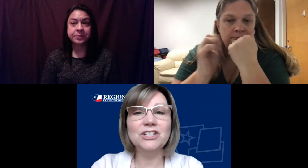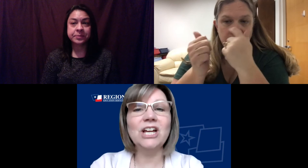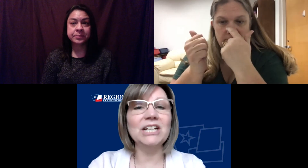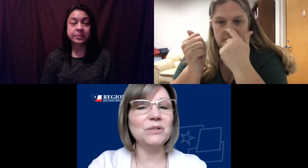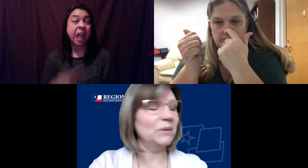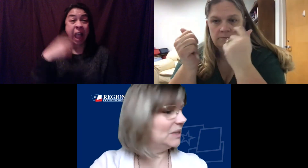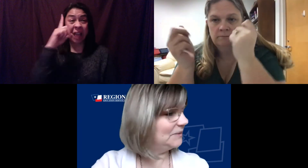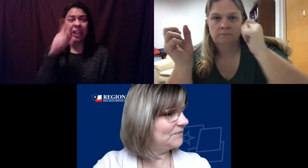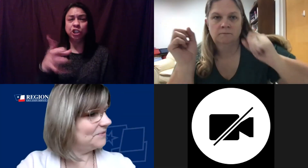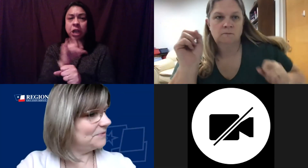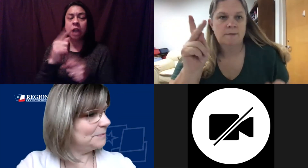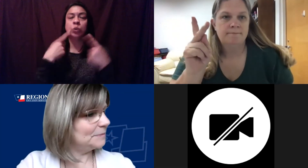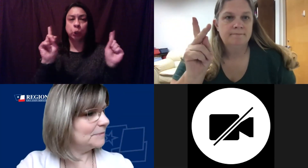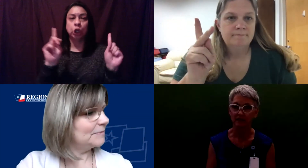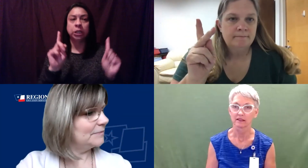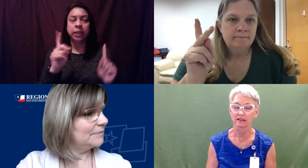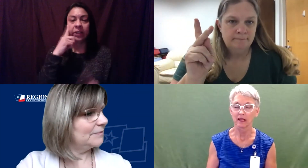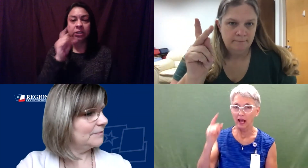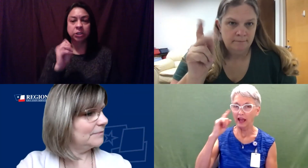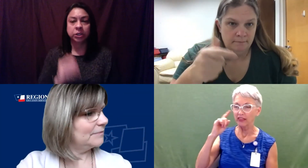I think she got it to work. Mhm.